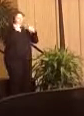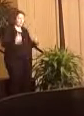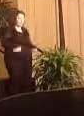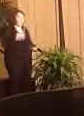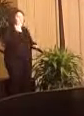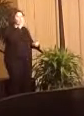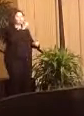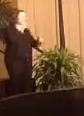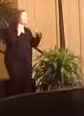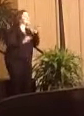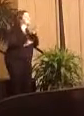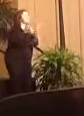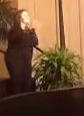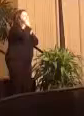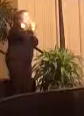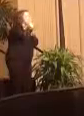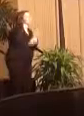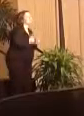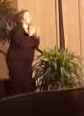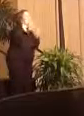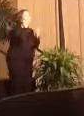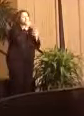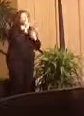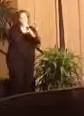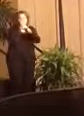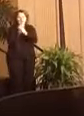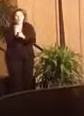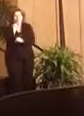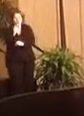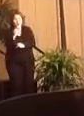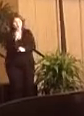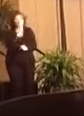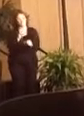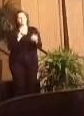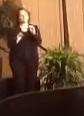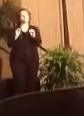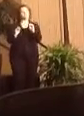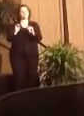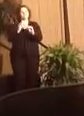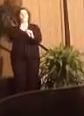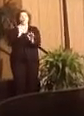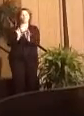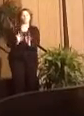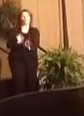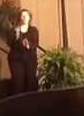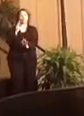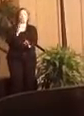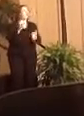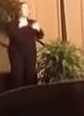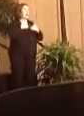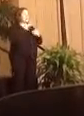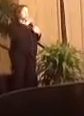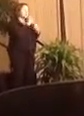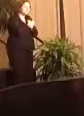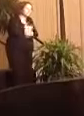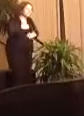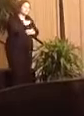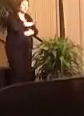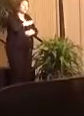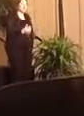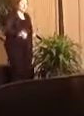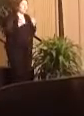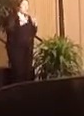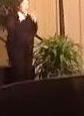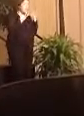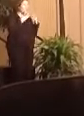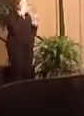And if you're really passionate about cars, you keep your car tuned up. And because I'm passionate about life, I want to experience it the